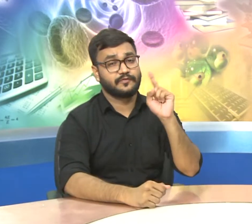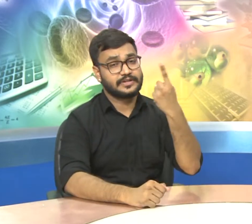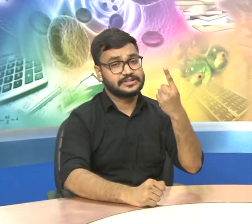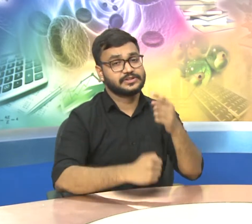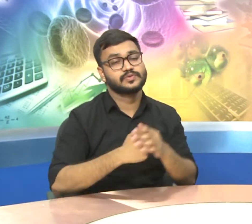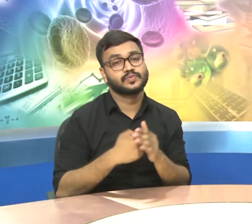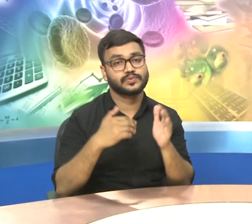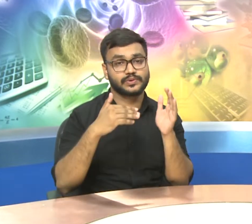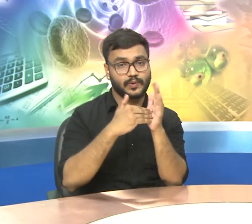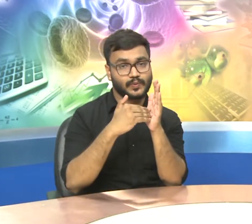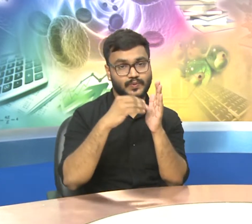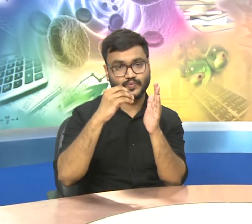First is zooplankton.